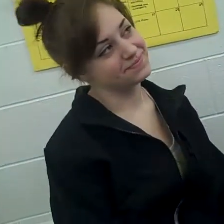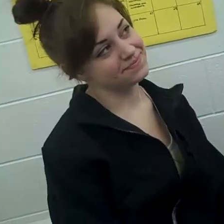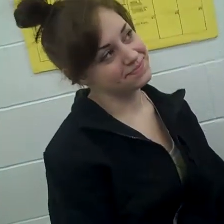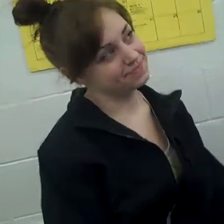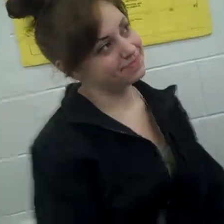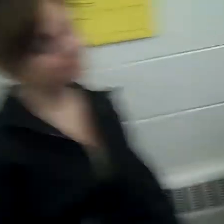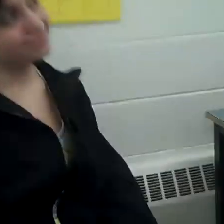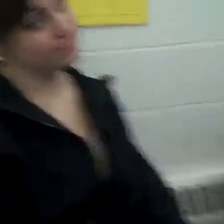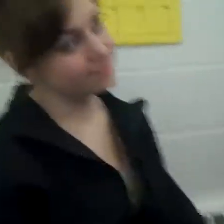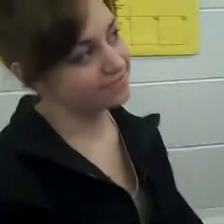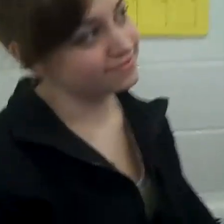Did that make sense?